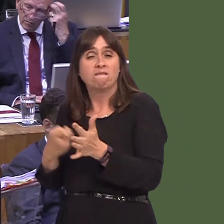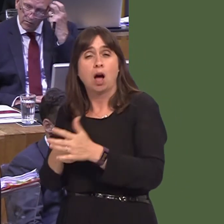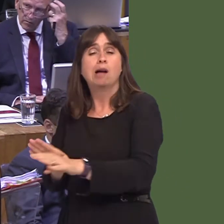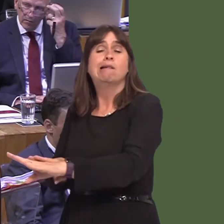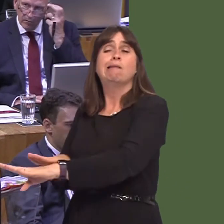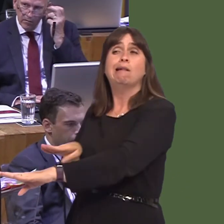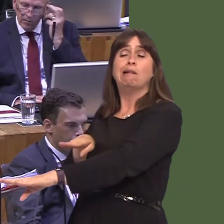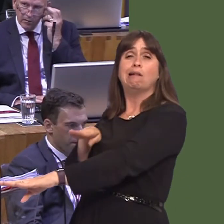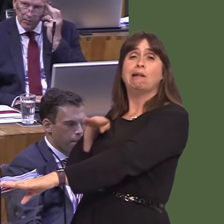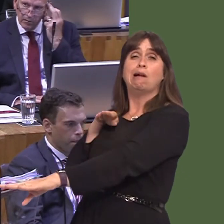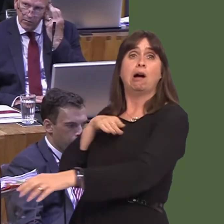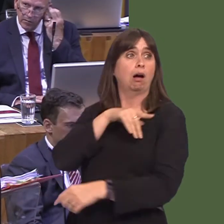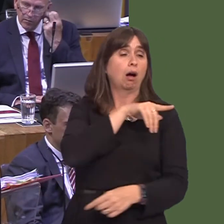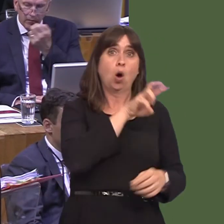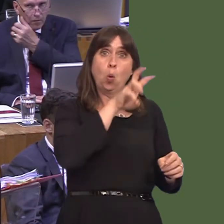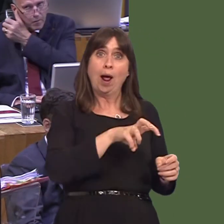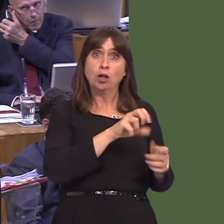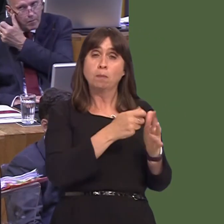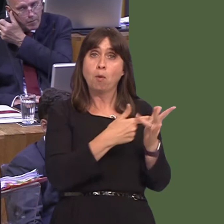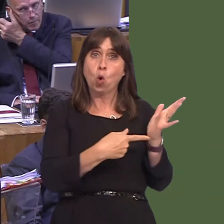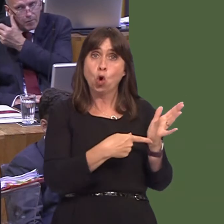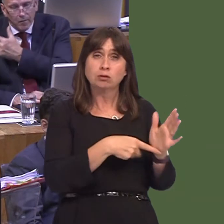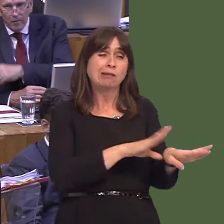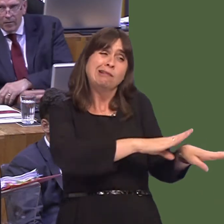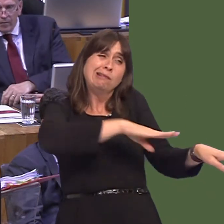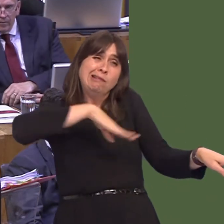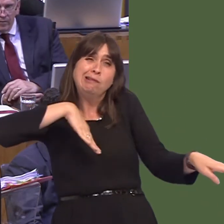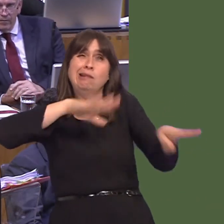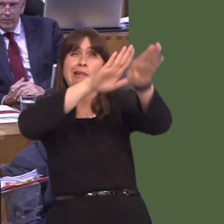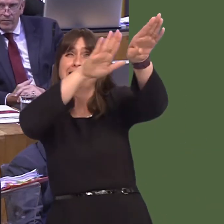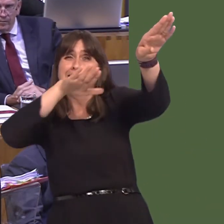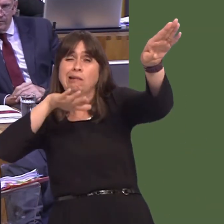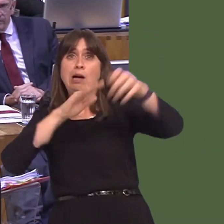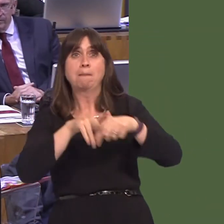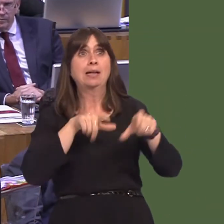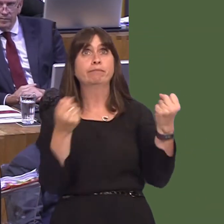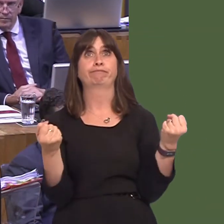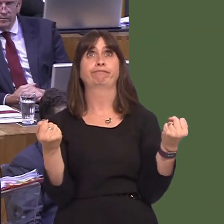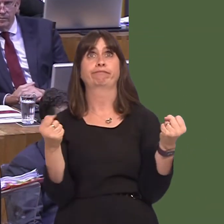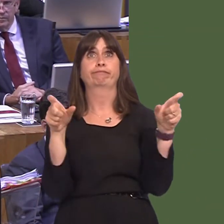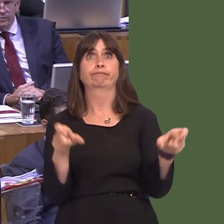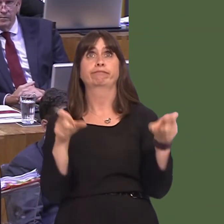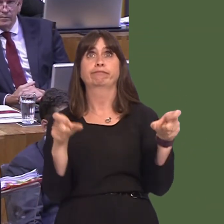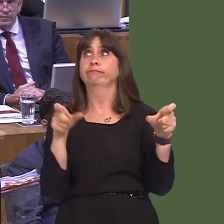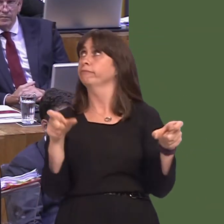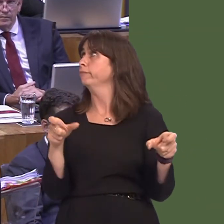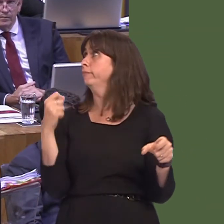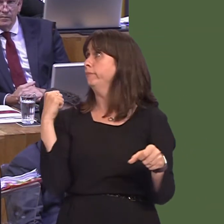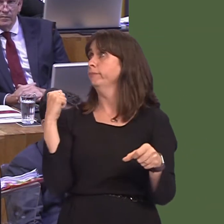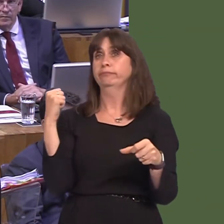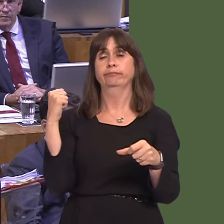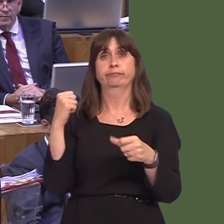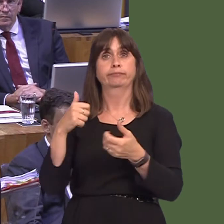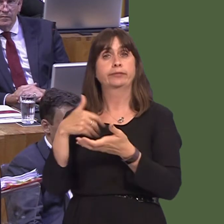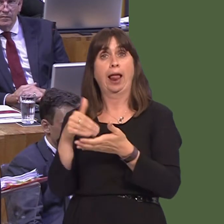Welsh ports as well. Lorries backed up down the road, nowhere to park them, delays, goods going off, perishable goods. And what then will the UK government